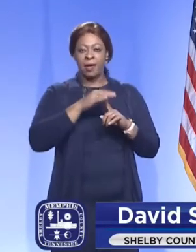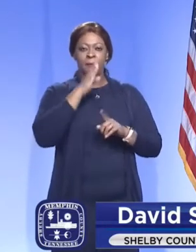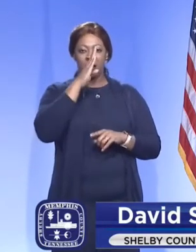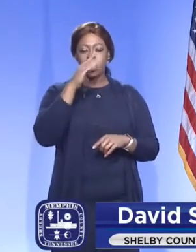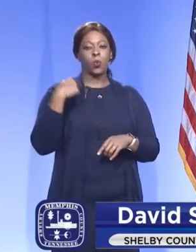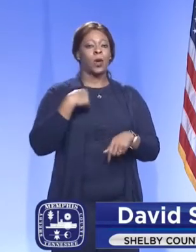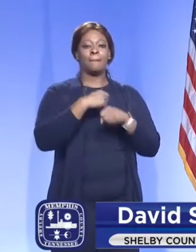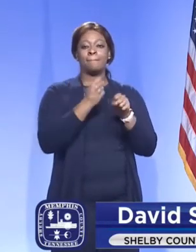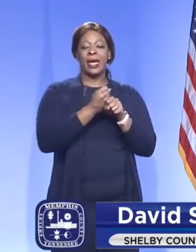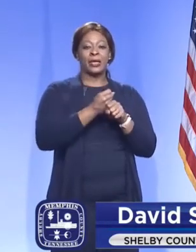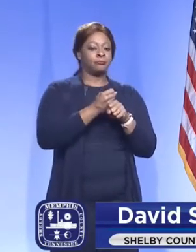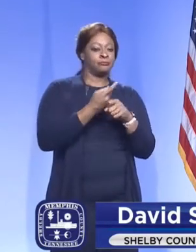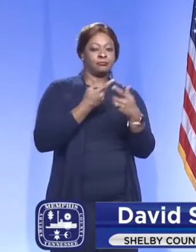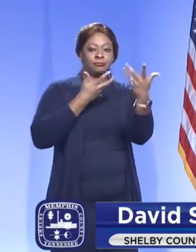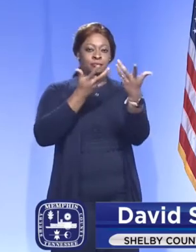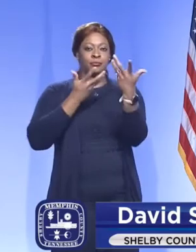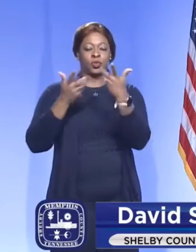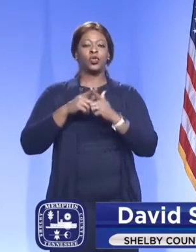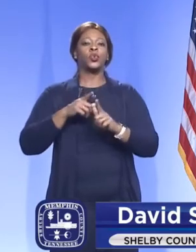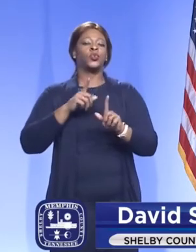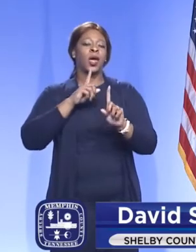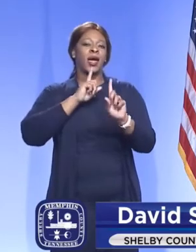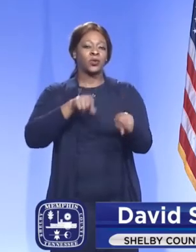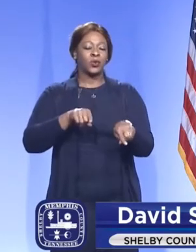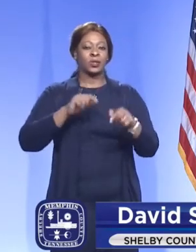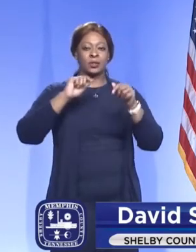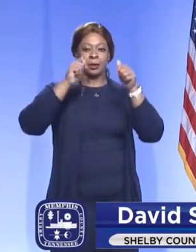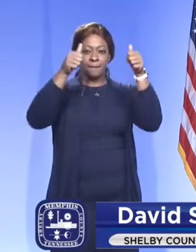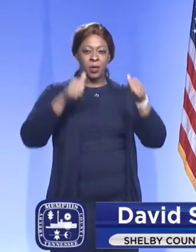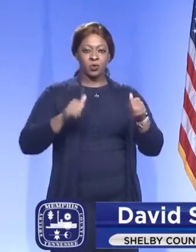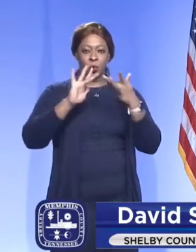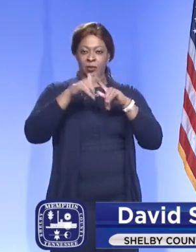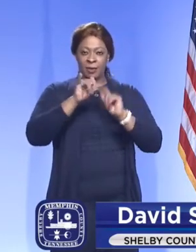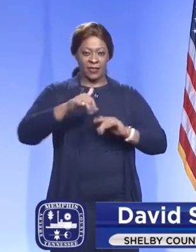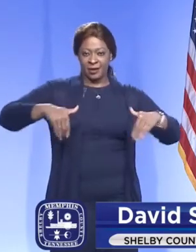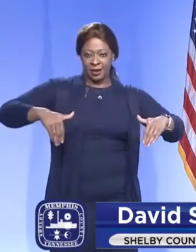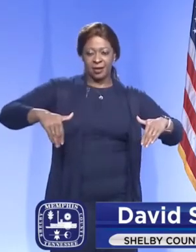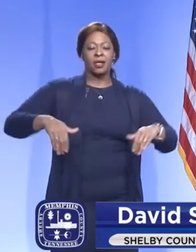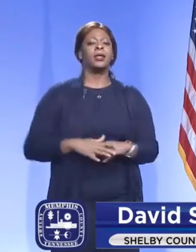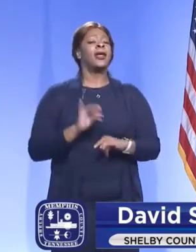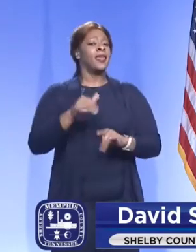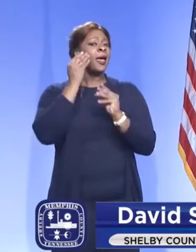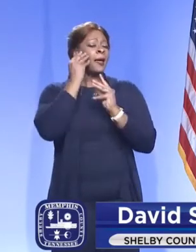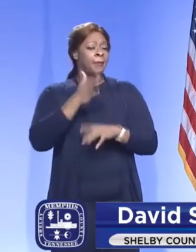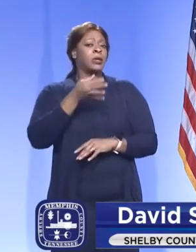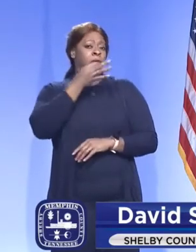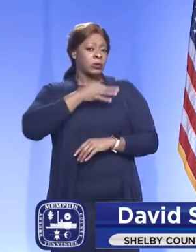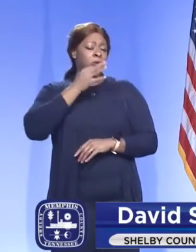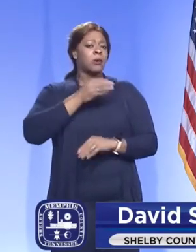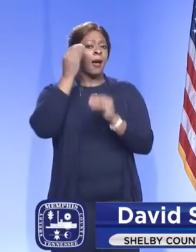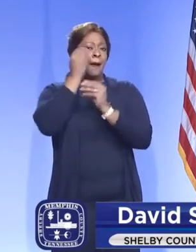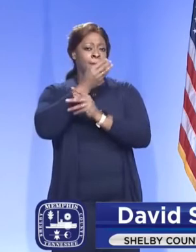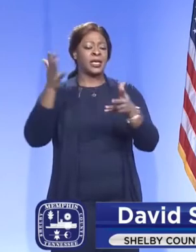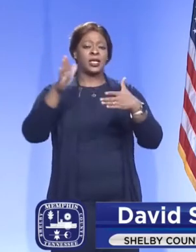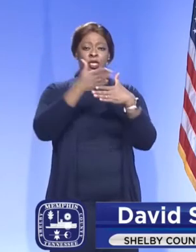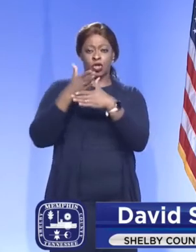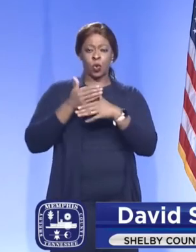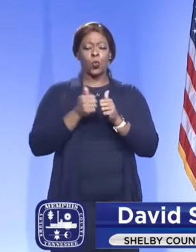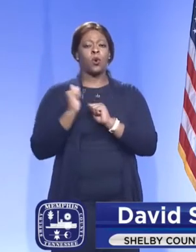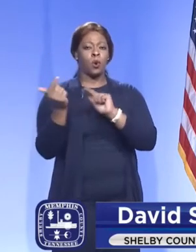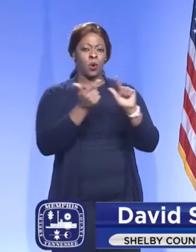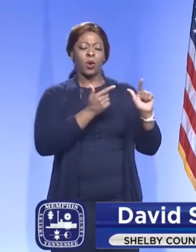of displaying the visual information, is to parallel the state, but we share the information on the number